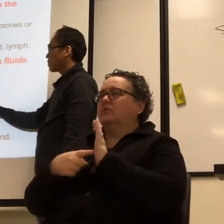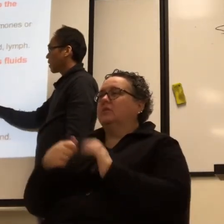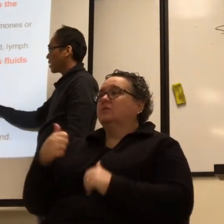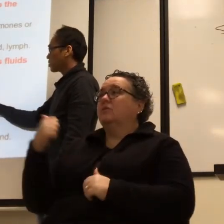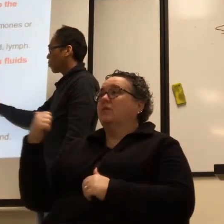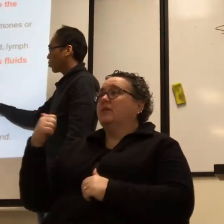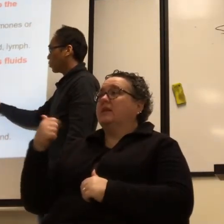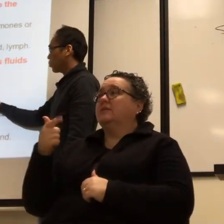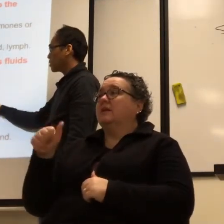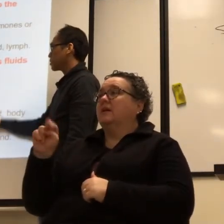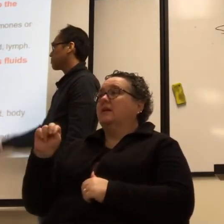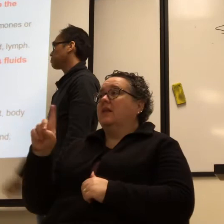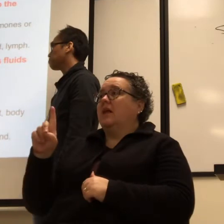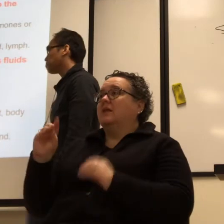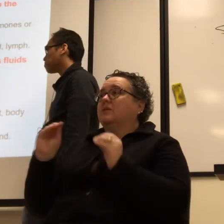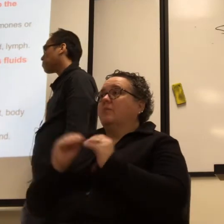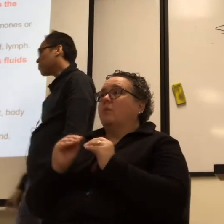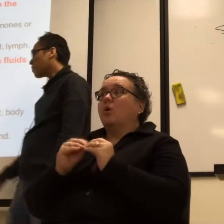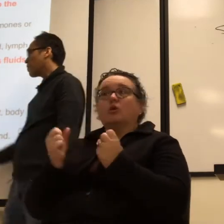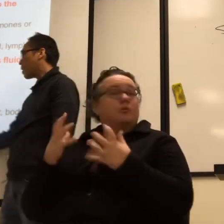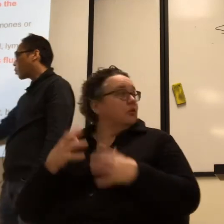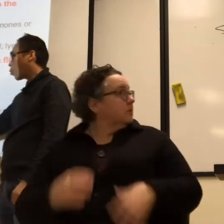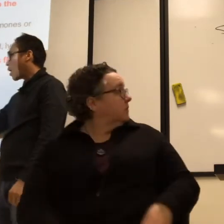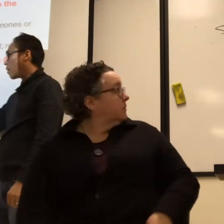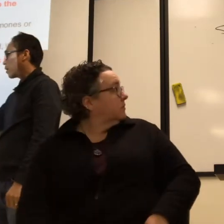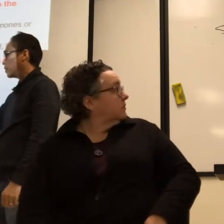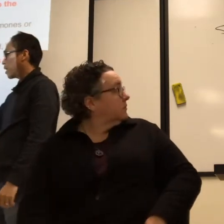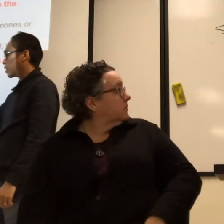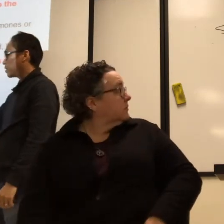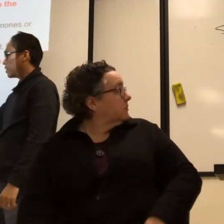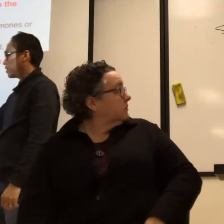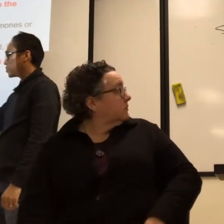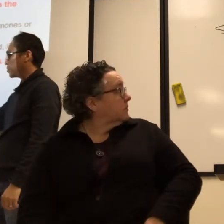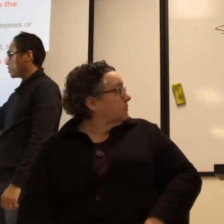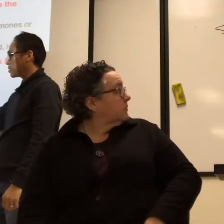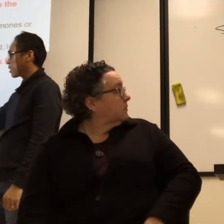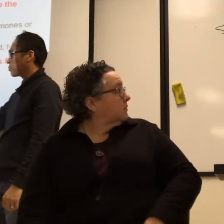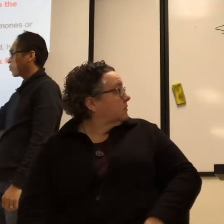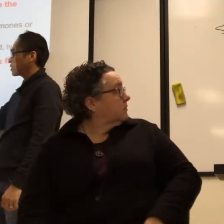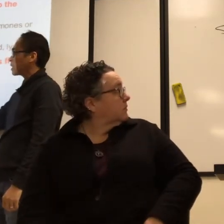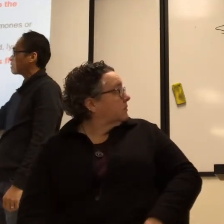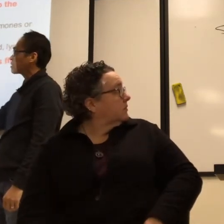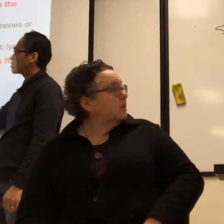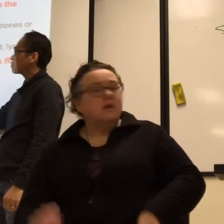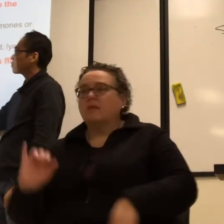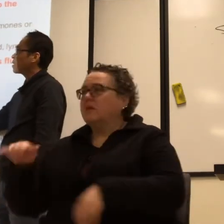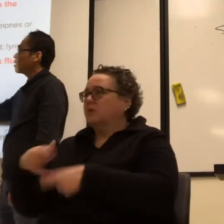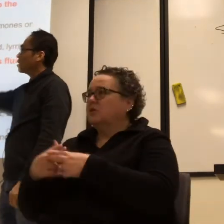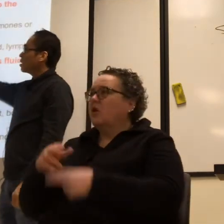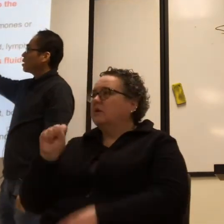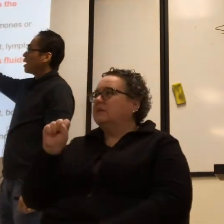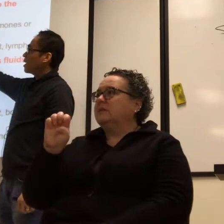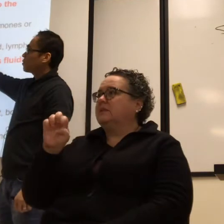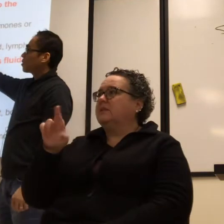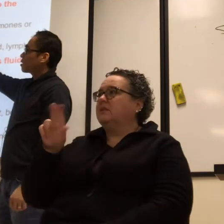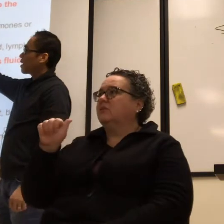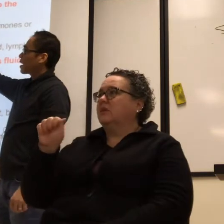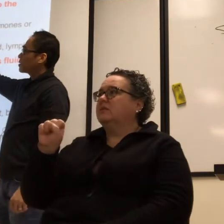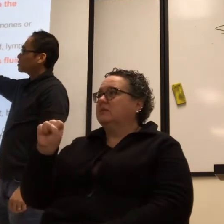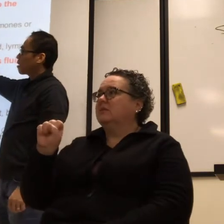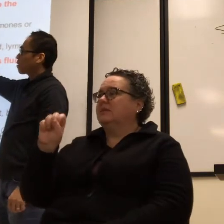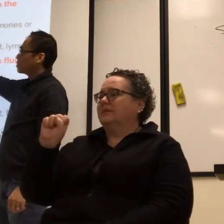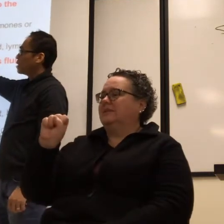these glands are more numerous. They require a duct in addition to the secretory cells.